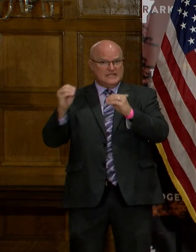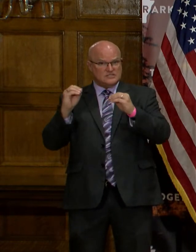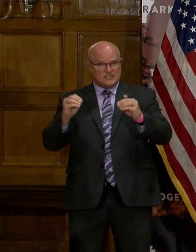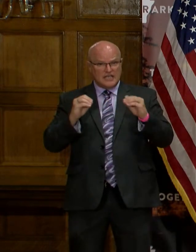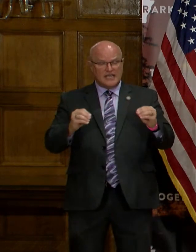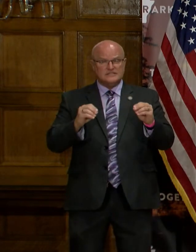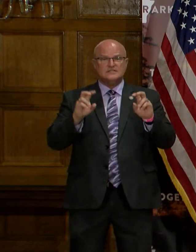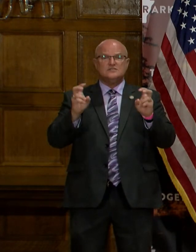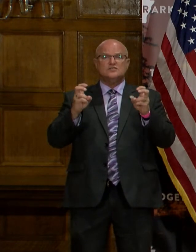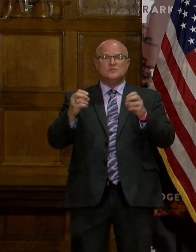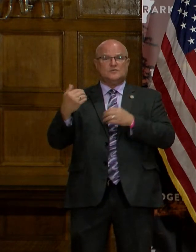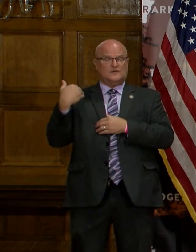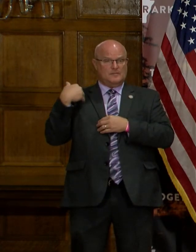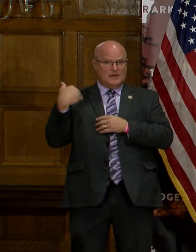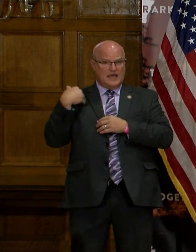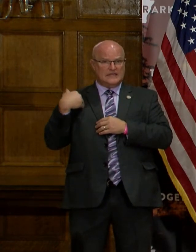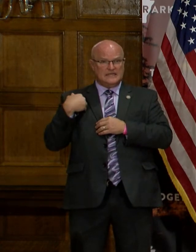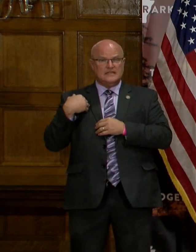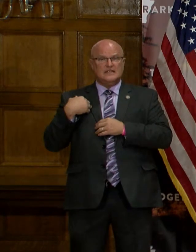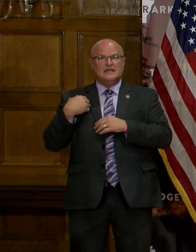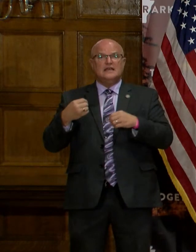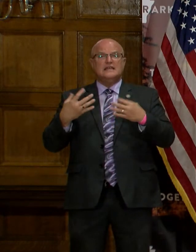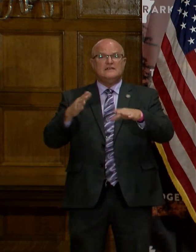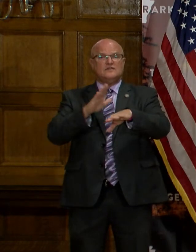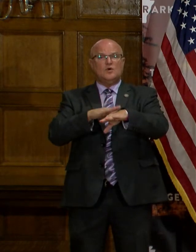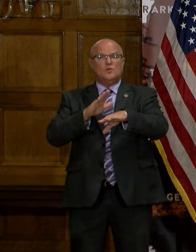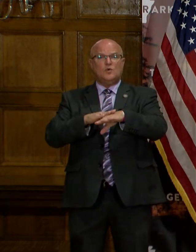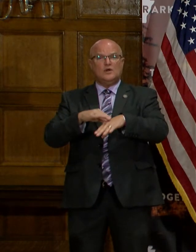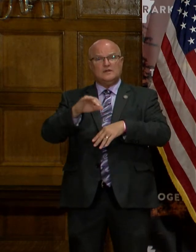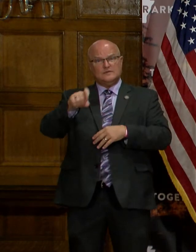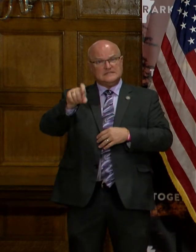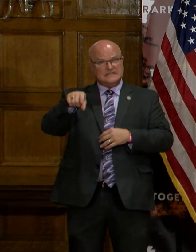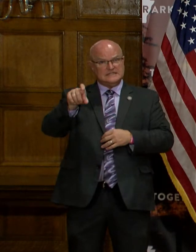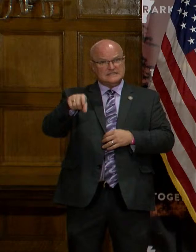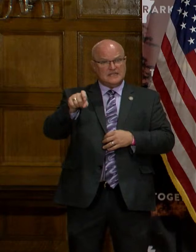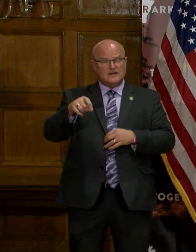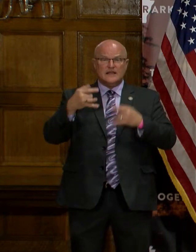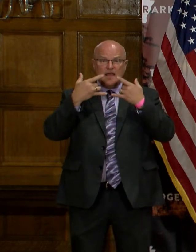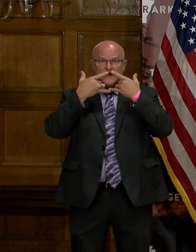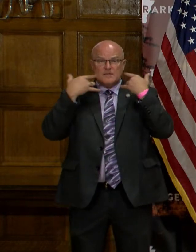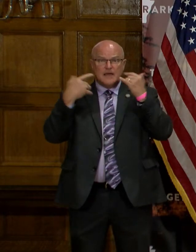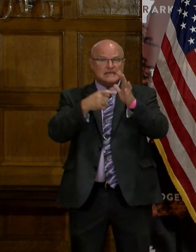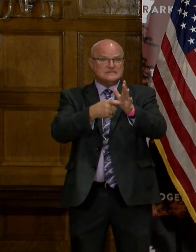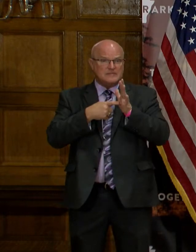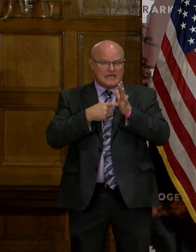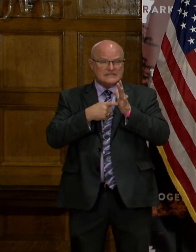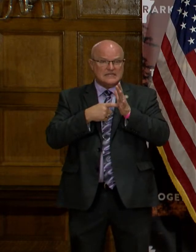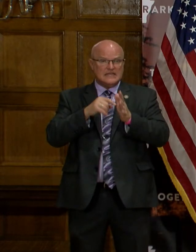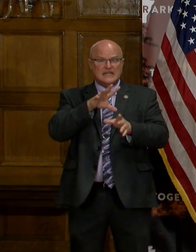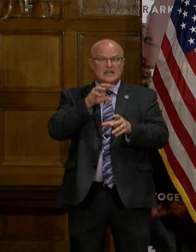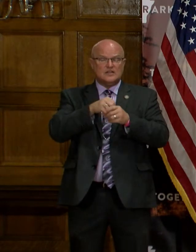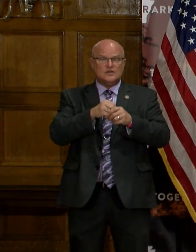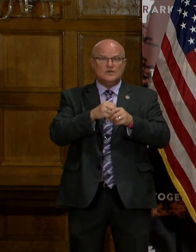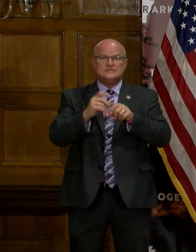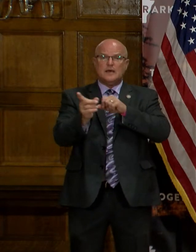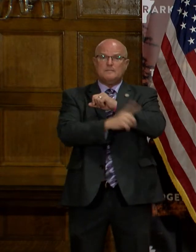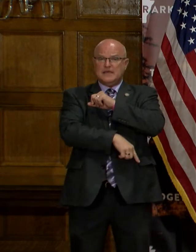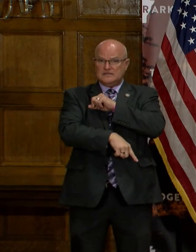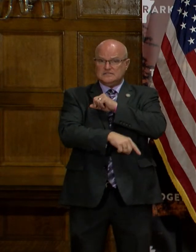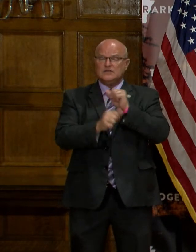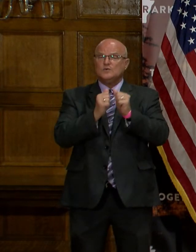education, in terms of reminding, in terms of giving a warning where necessary. The mask mandate does include a penalty with it.